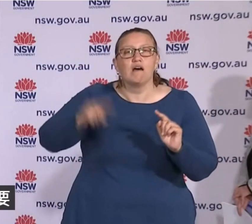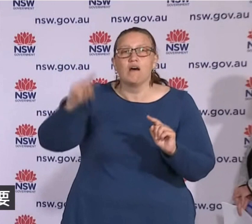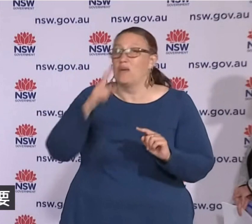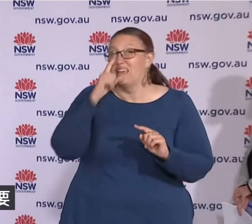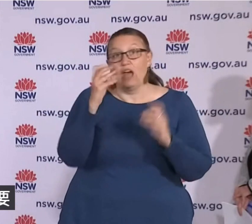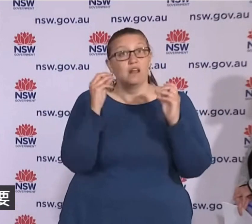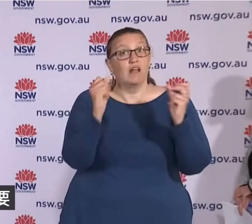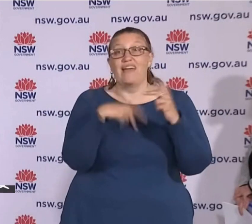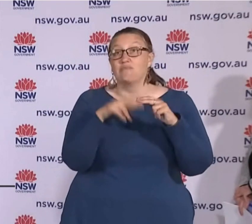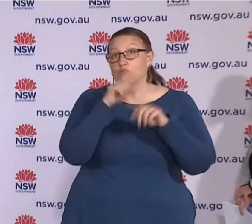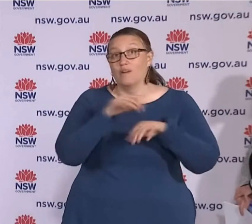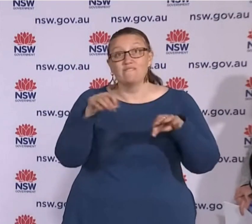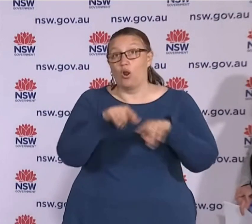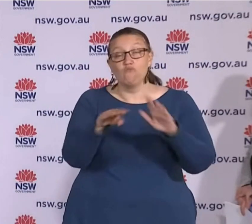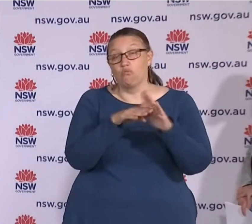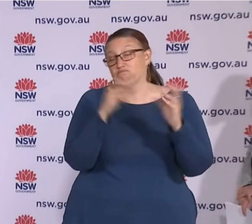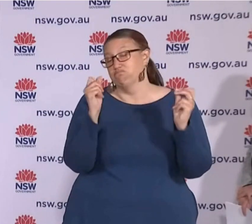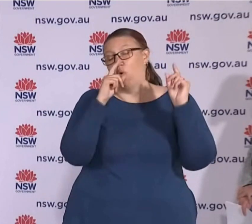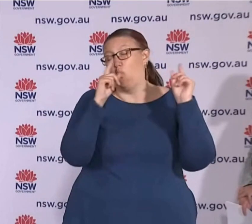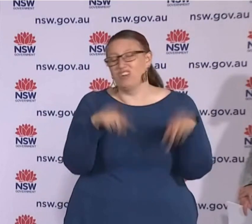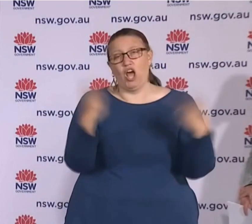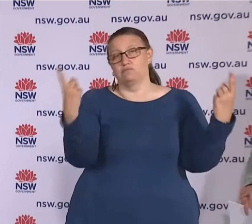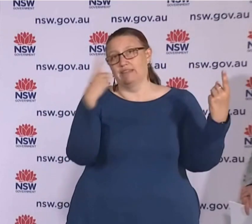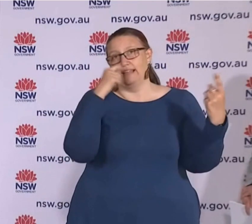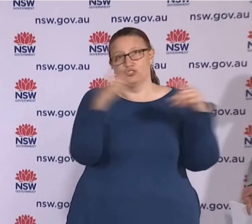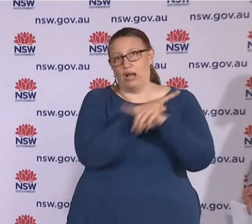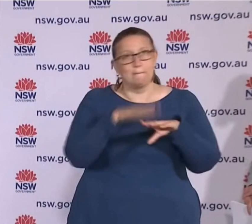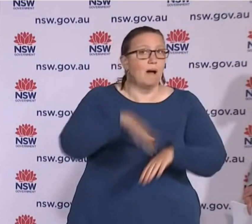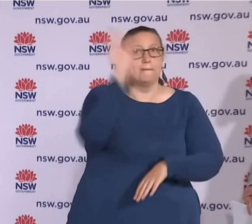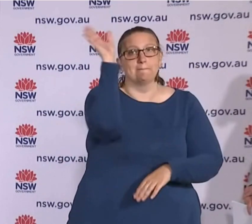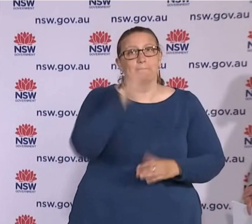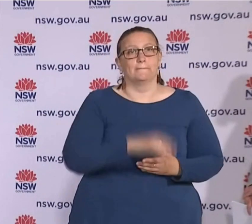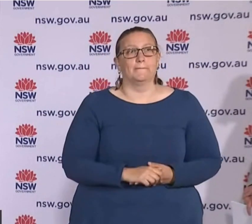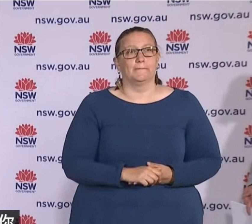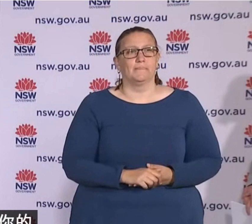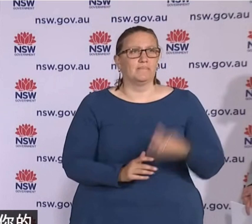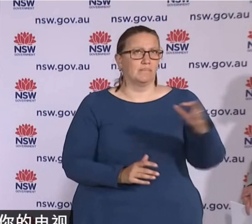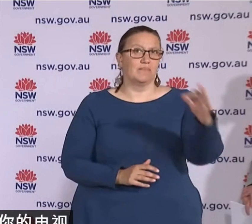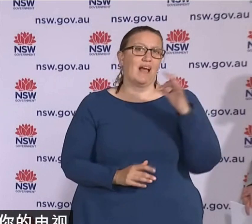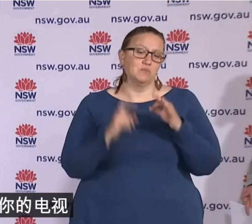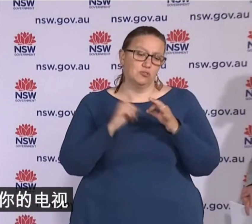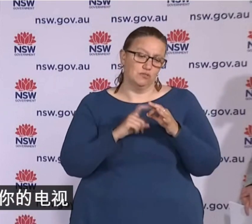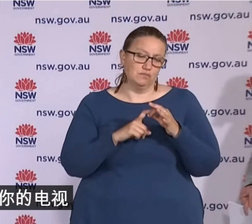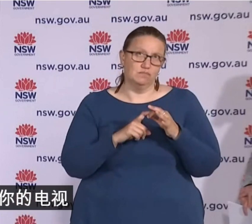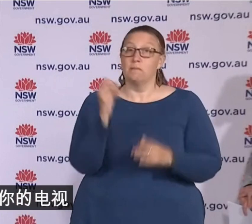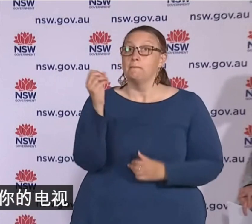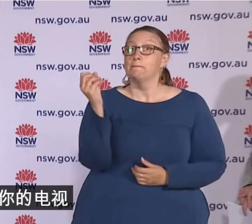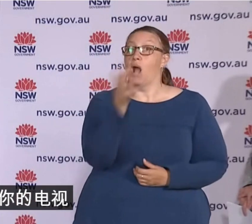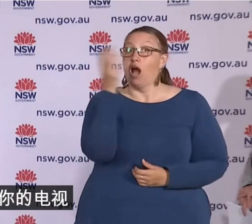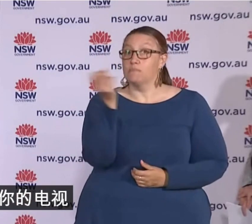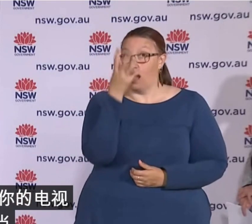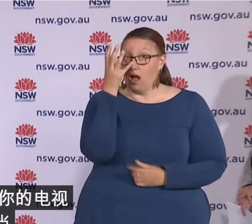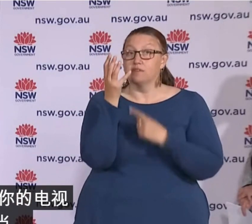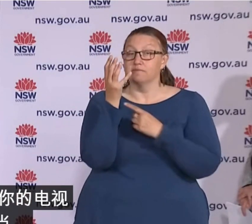program for a couple more weeks. Lockdown. Locals are furious about how a reality TV worker was classified